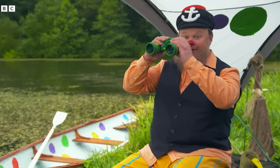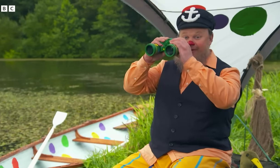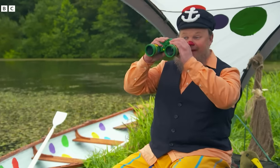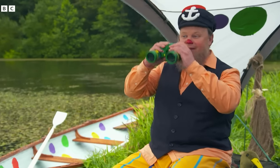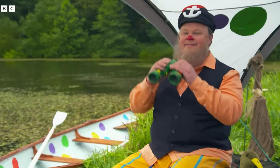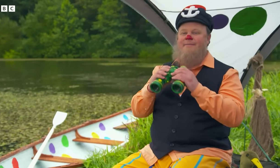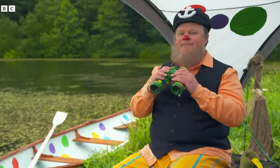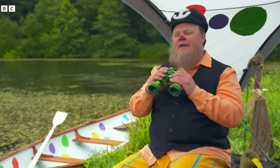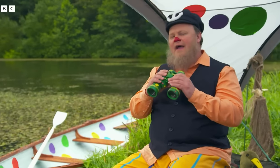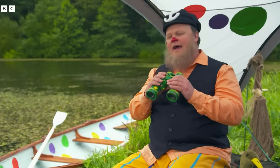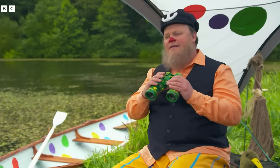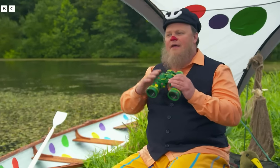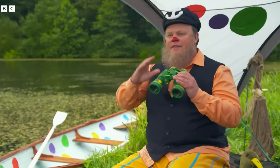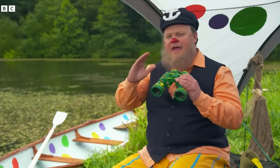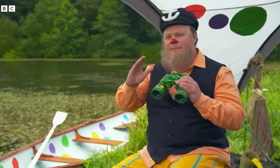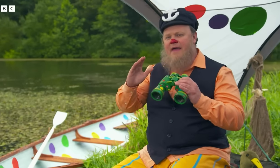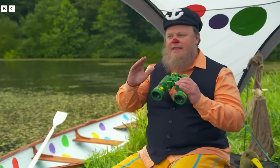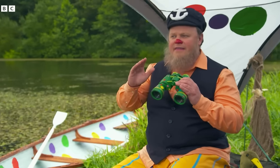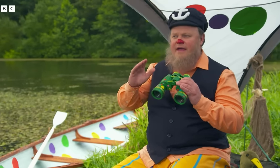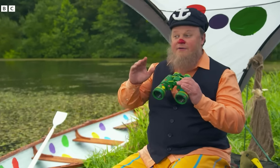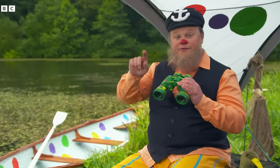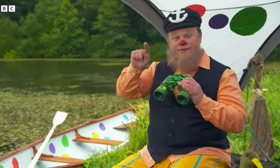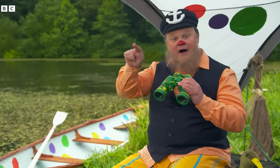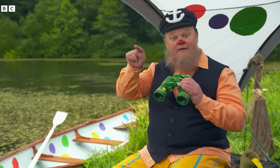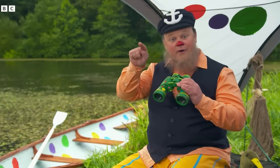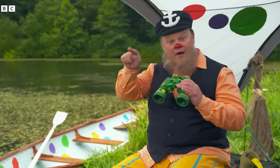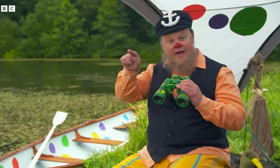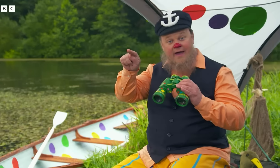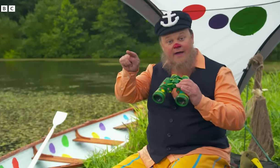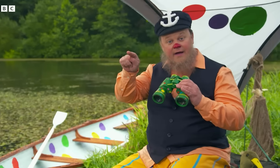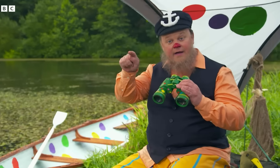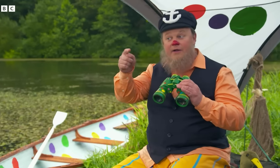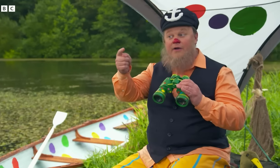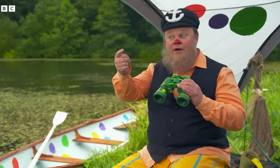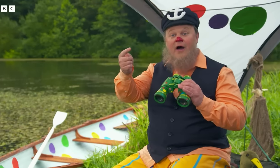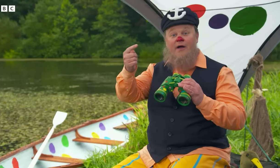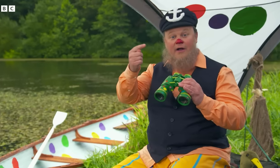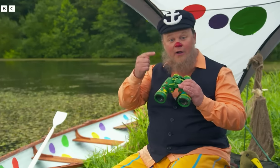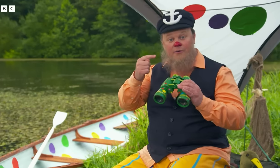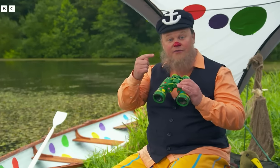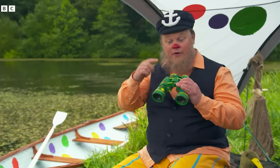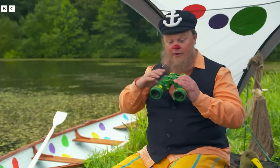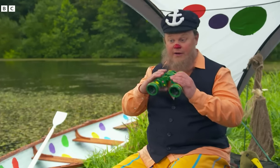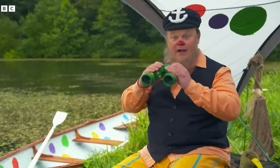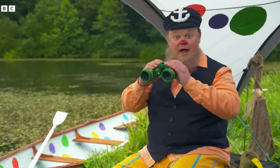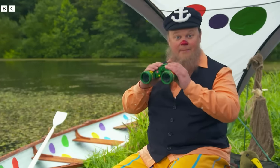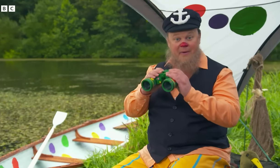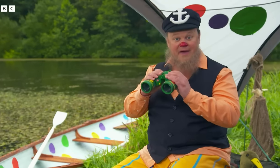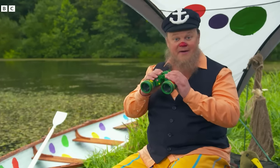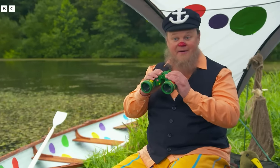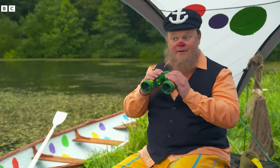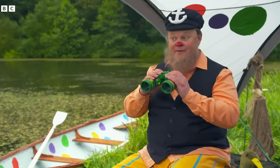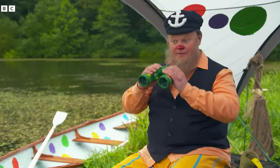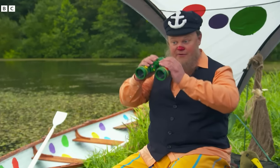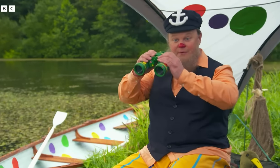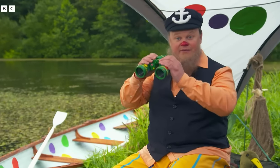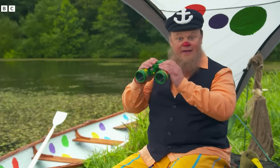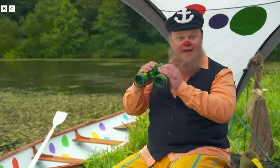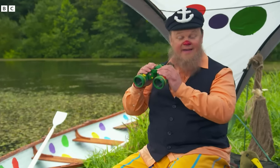through these, and they make things far away look a lot closer, a lot bigger. So it's easy